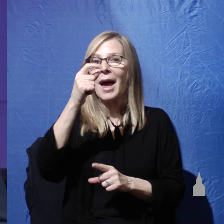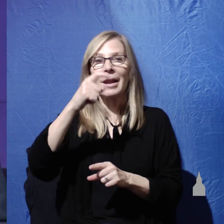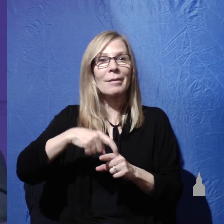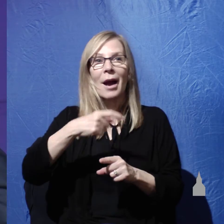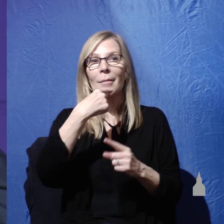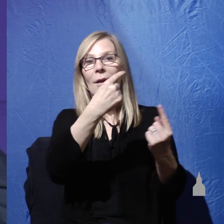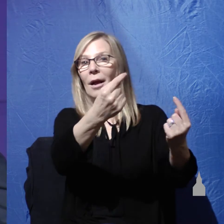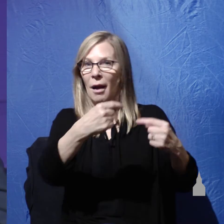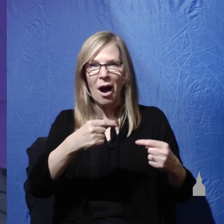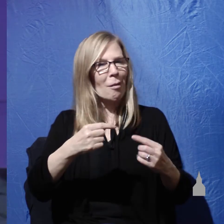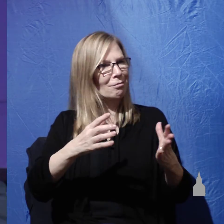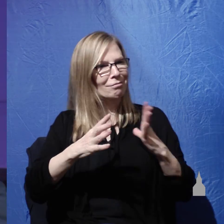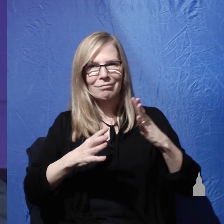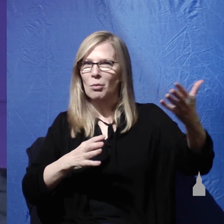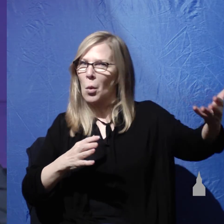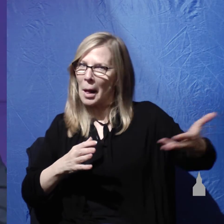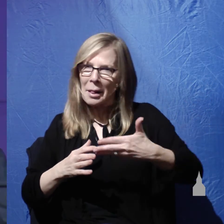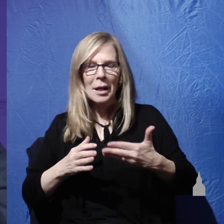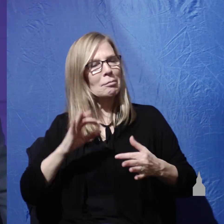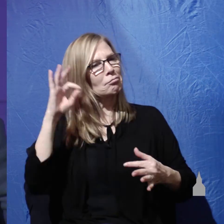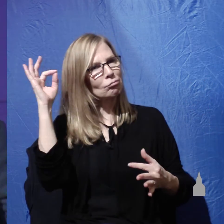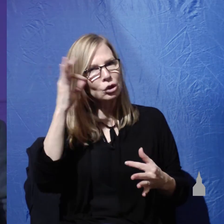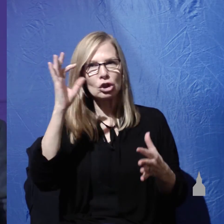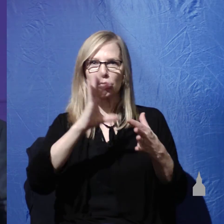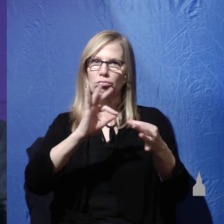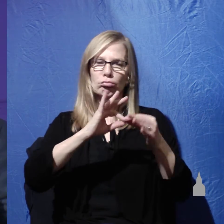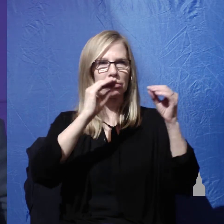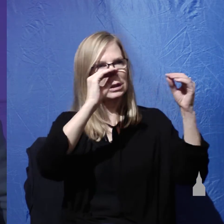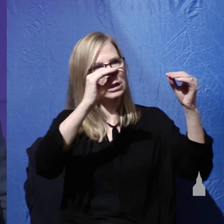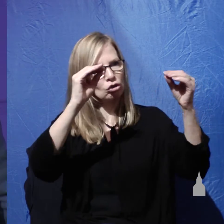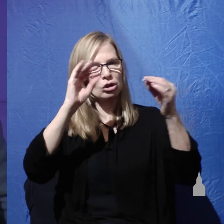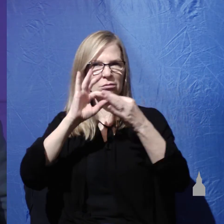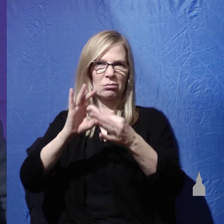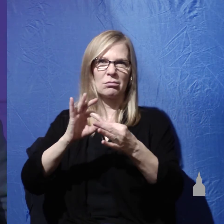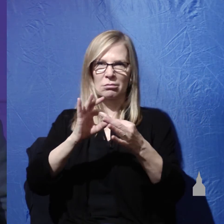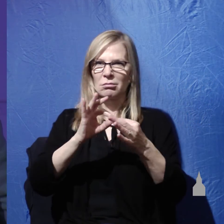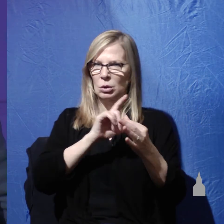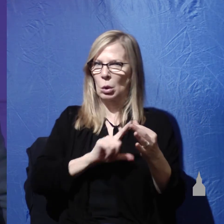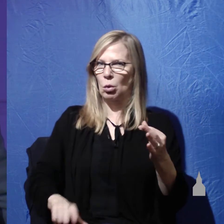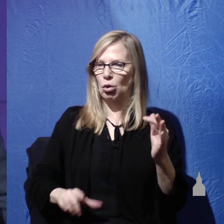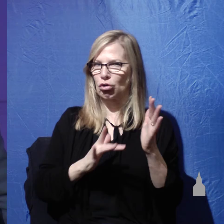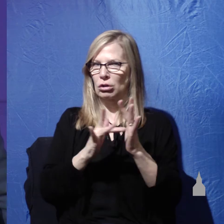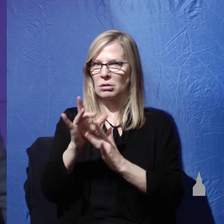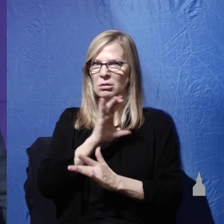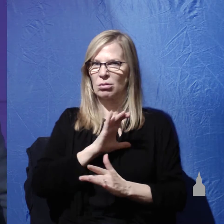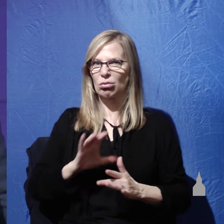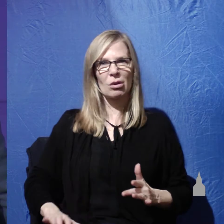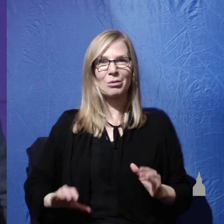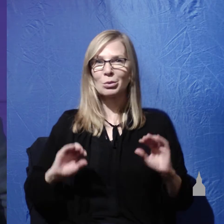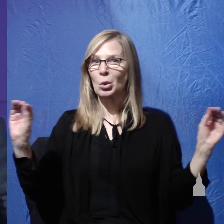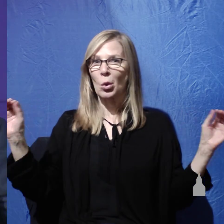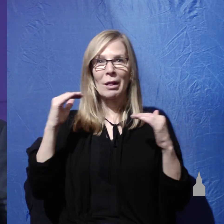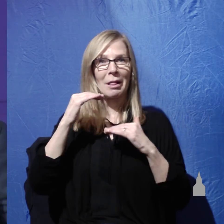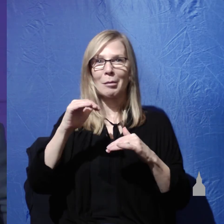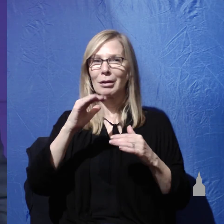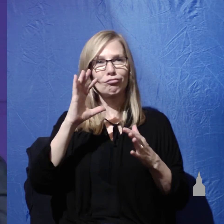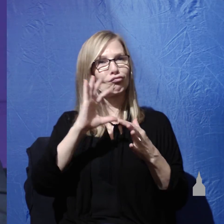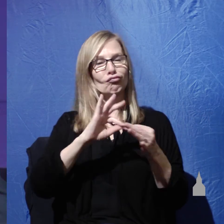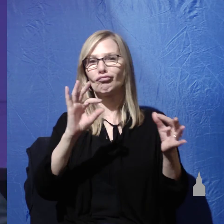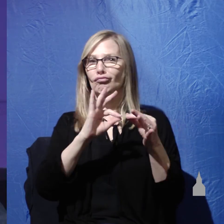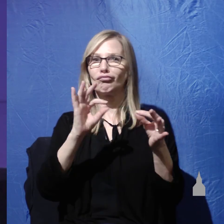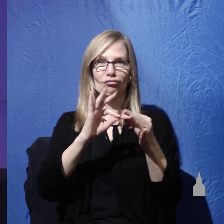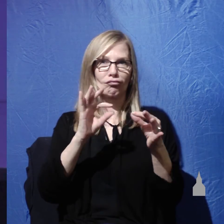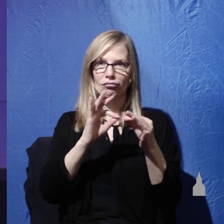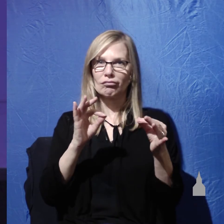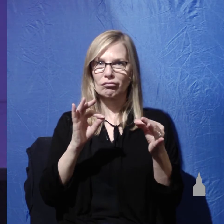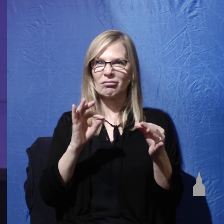him, preaching the kingdom of God and teaching concerning the Lord Jesus Christ with all openness, unhindered. Now, since the best